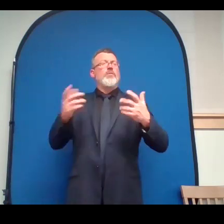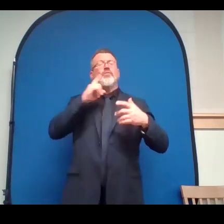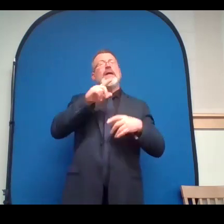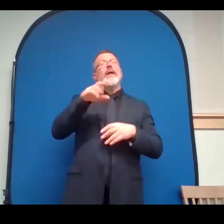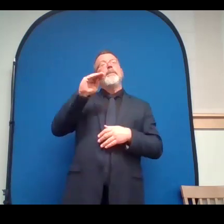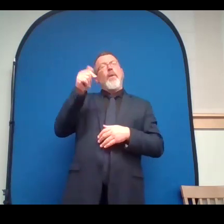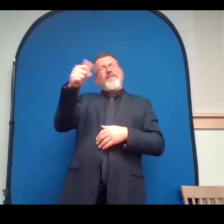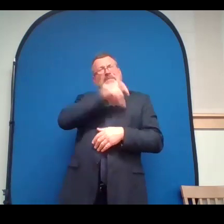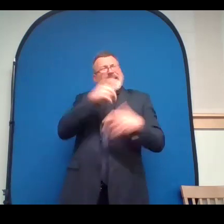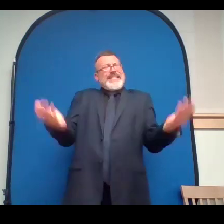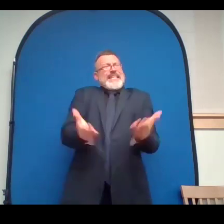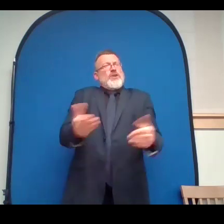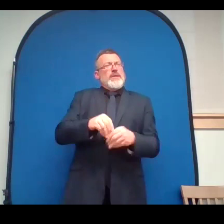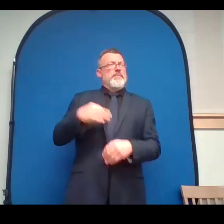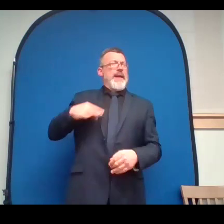Sergeant Card was in.